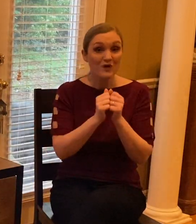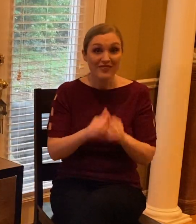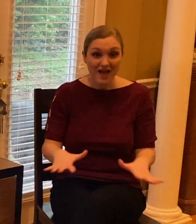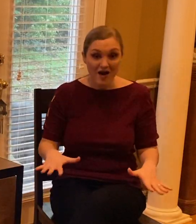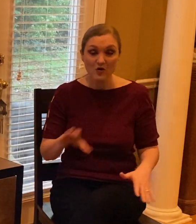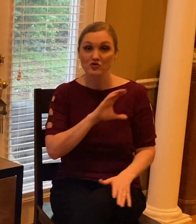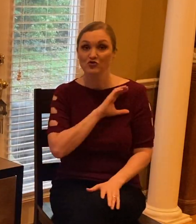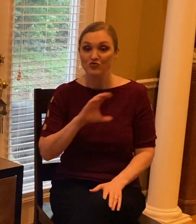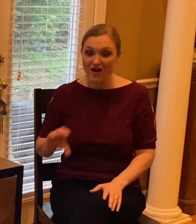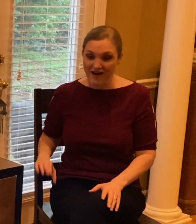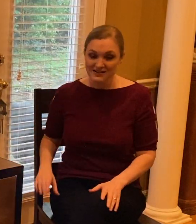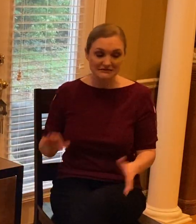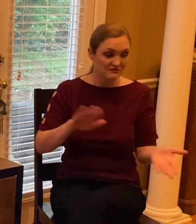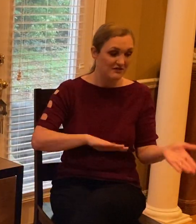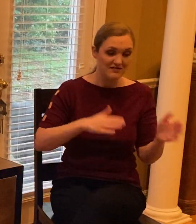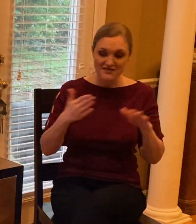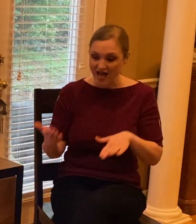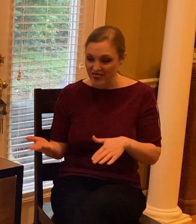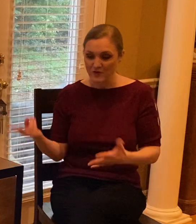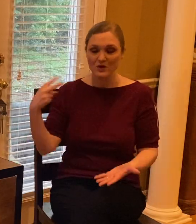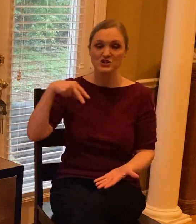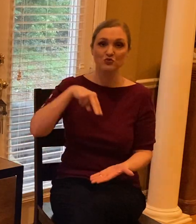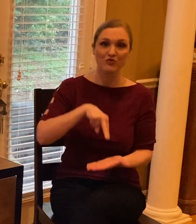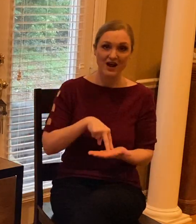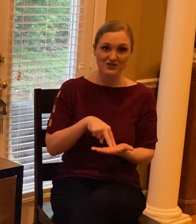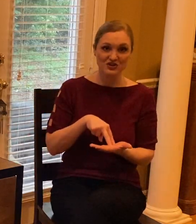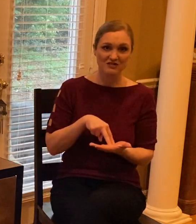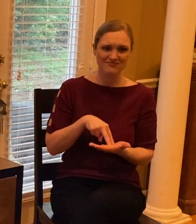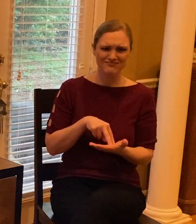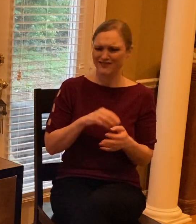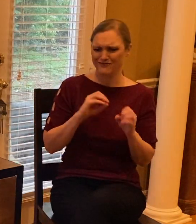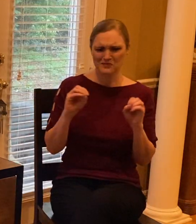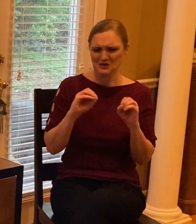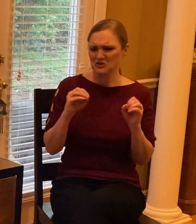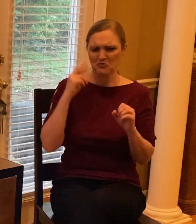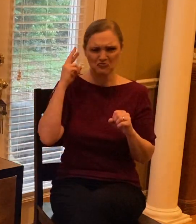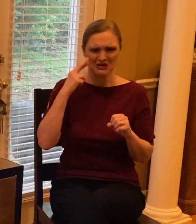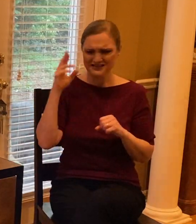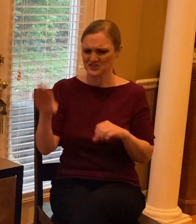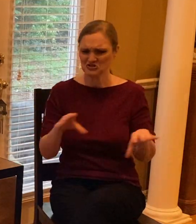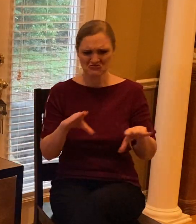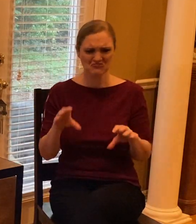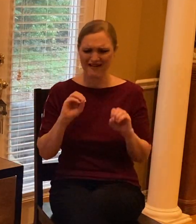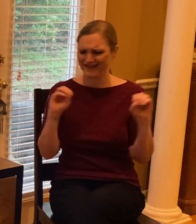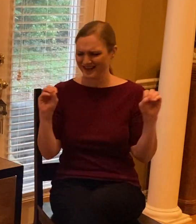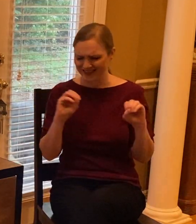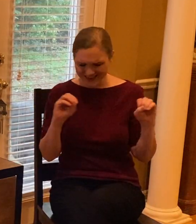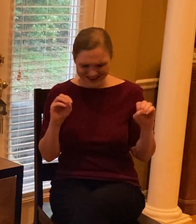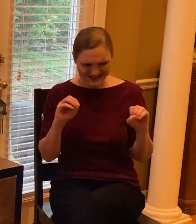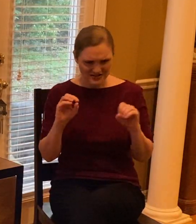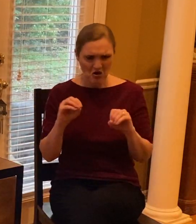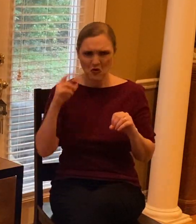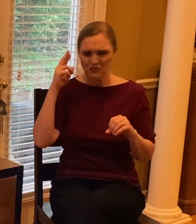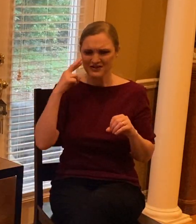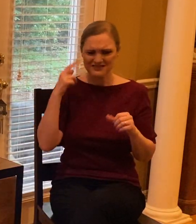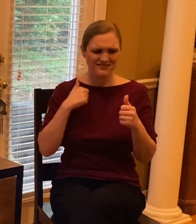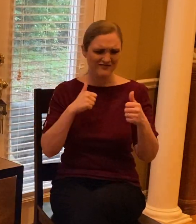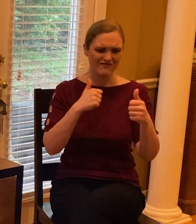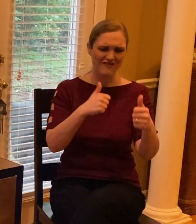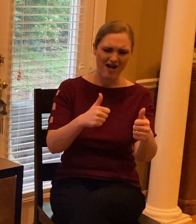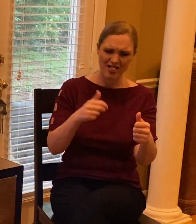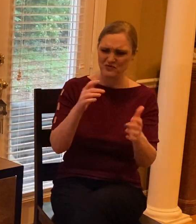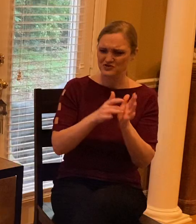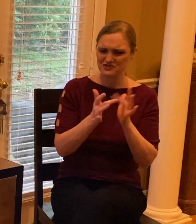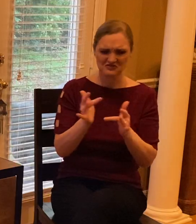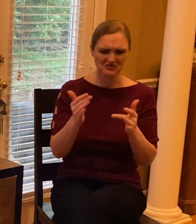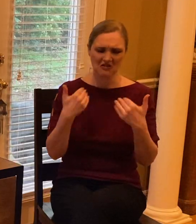Christ's death and resurrection, there would be no reason to do any of this. There would be no reason to follow him. There'd be no reason